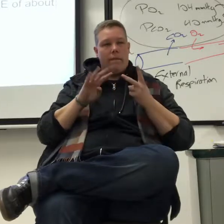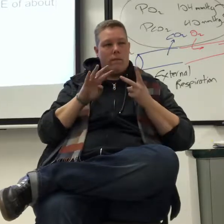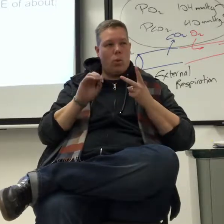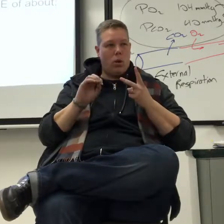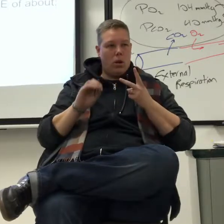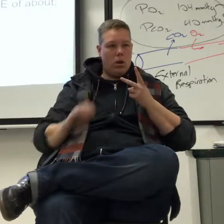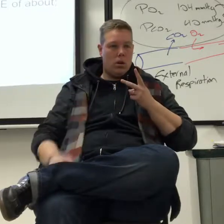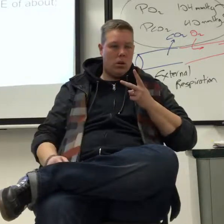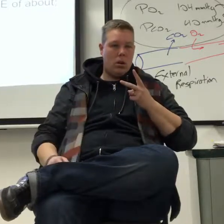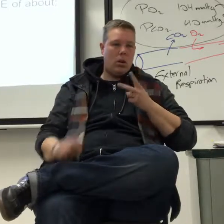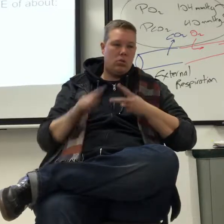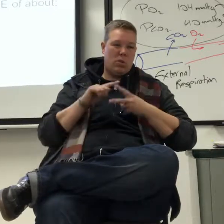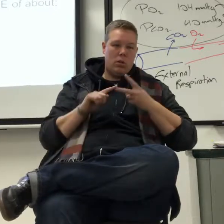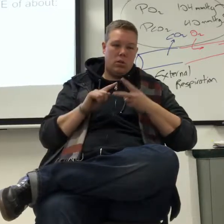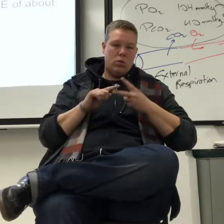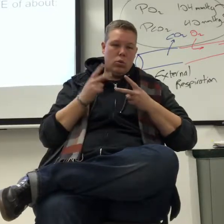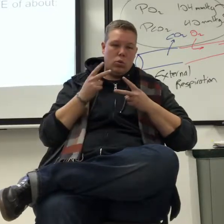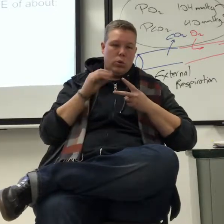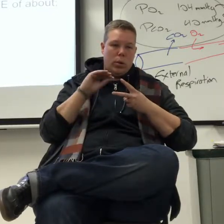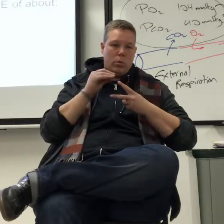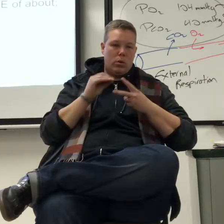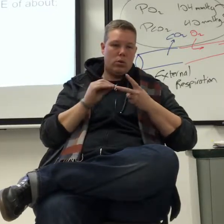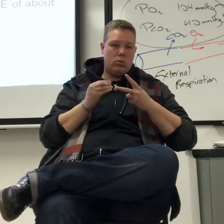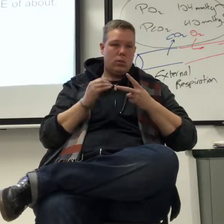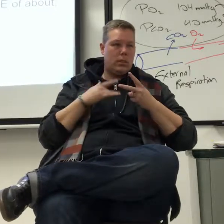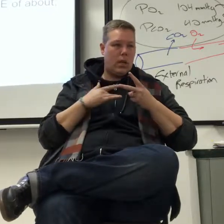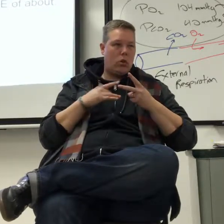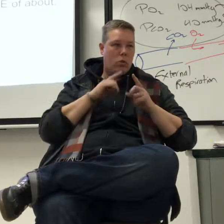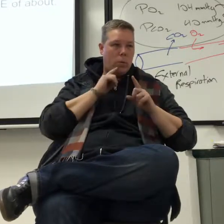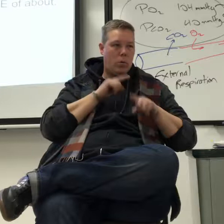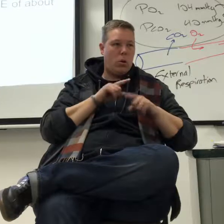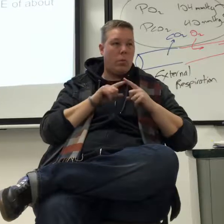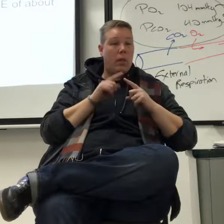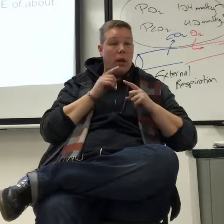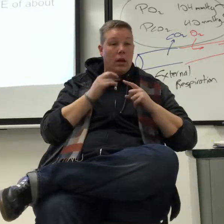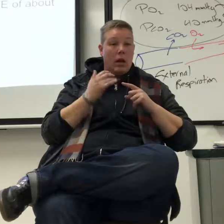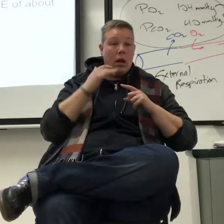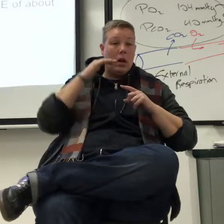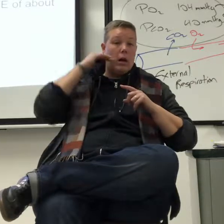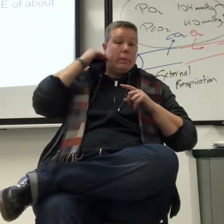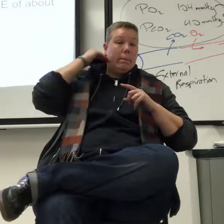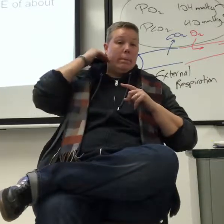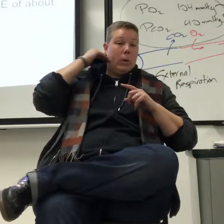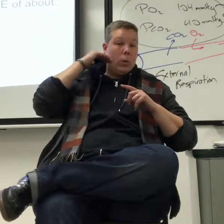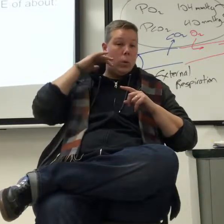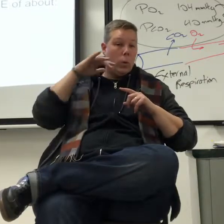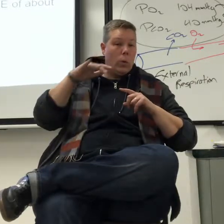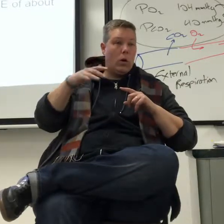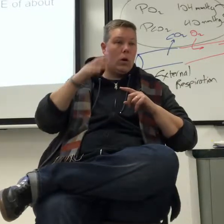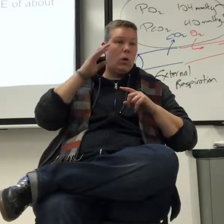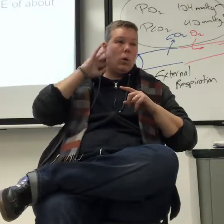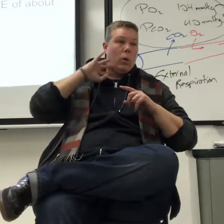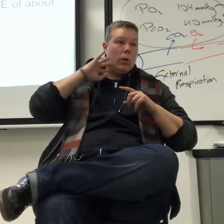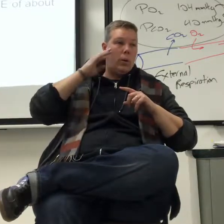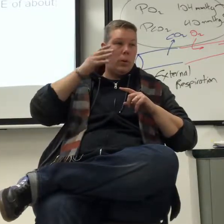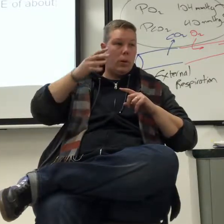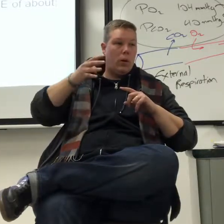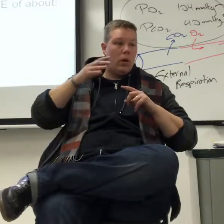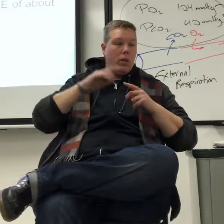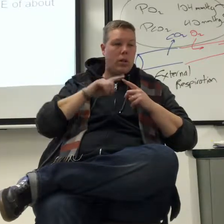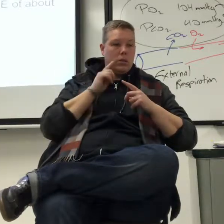we usually report. We don't report a set of numbers for inspiration and a set of numbers for expiration. We don't do that. It's just these are the